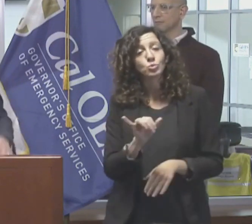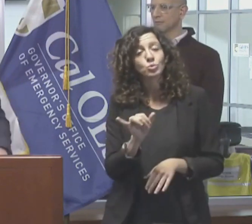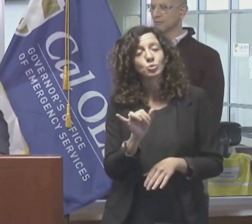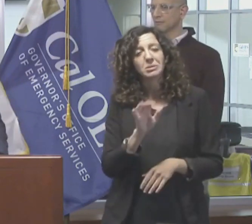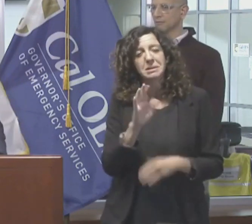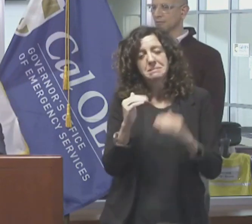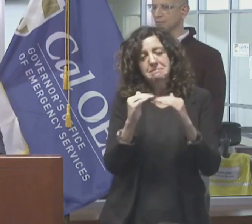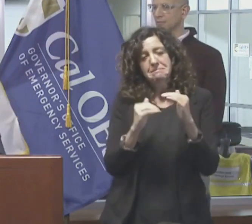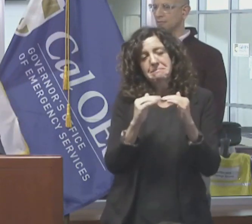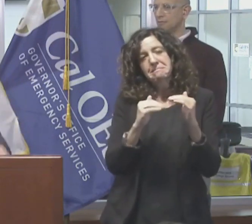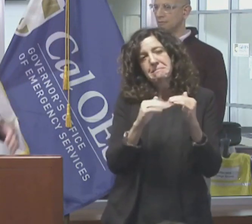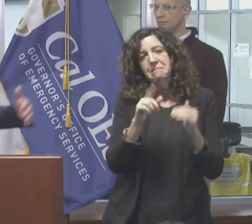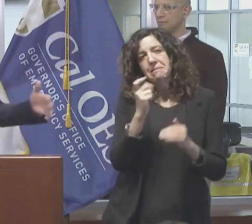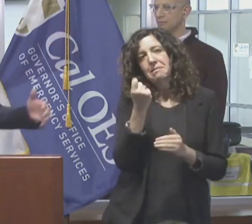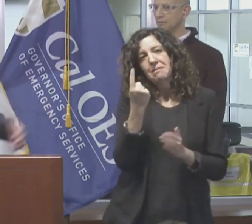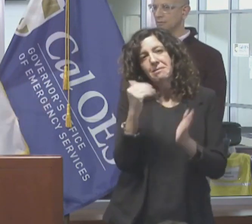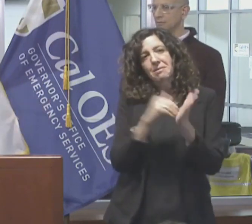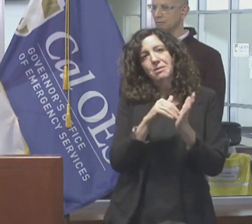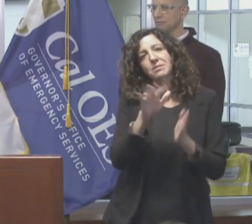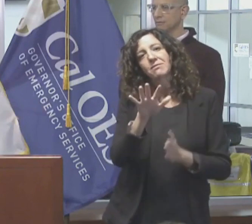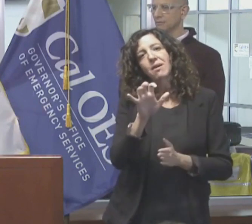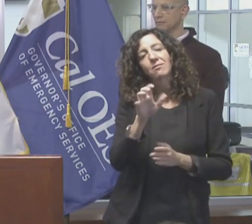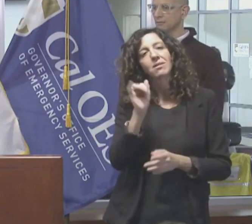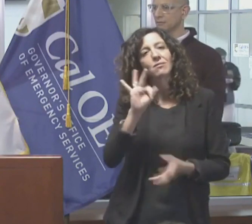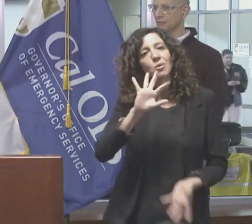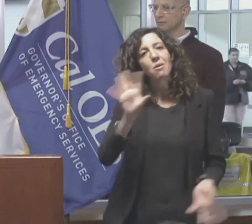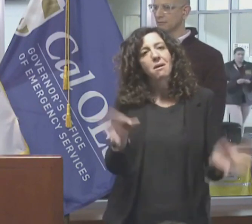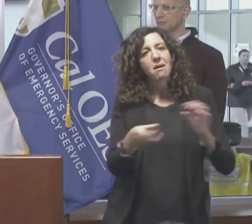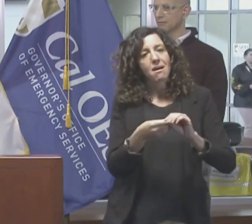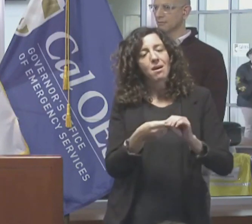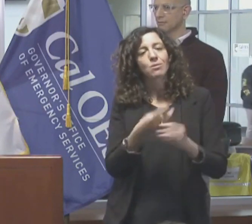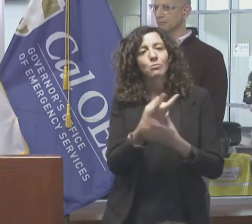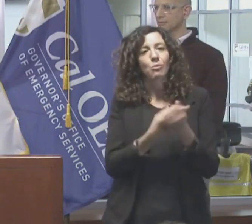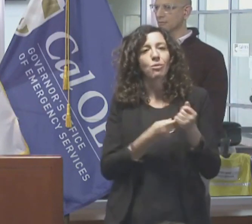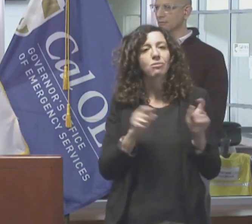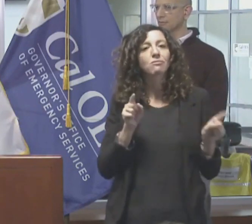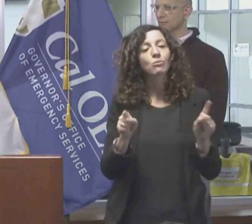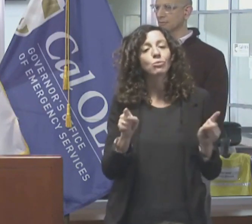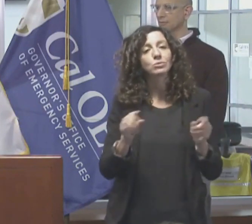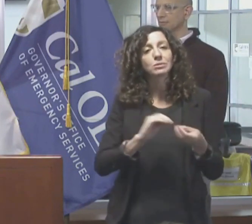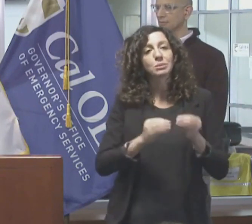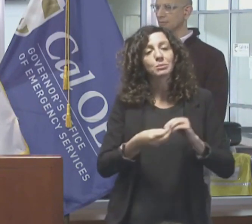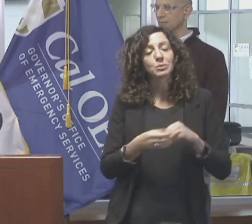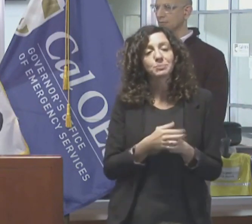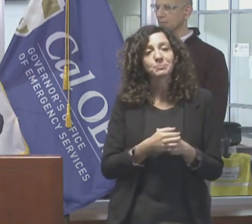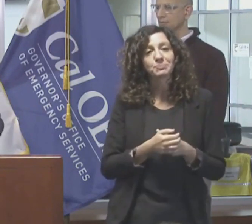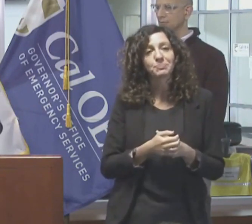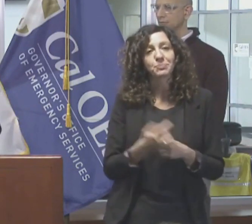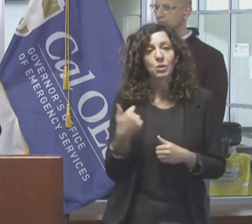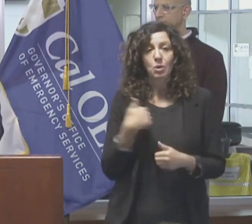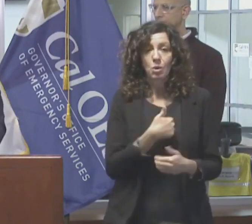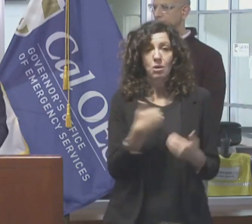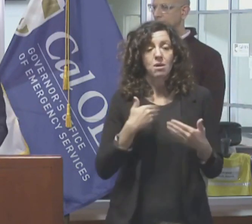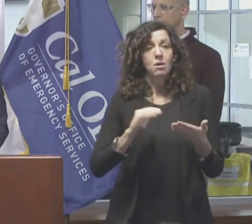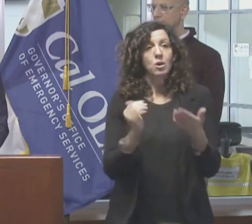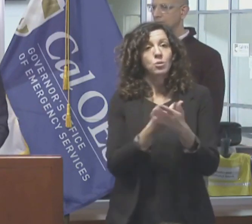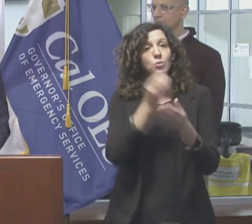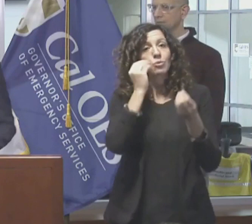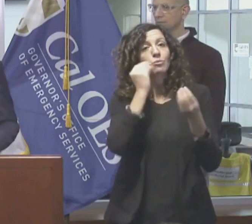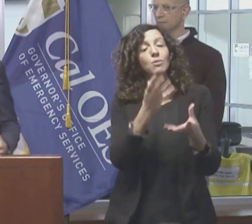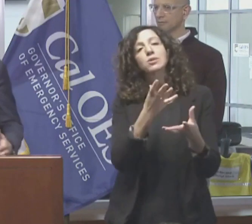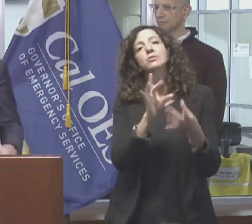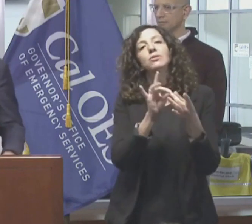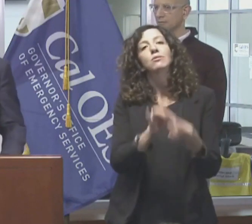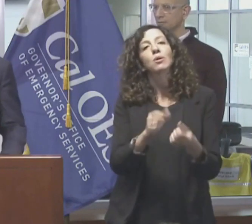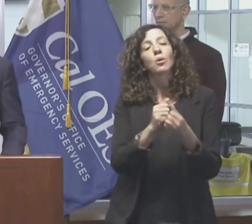of 11,500 when you add the two numbers up. We have new and detailed information about access